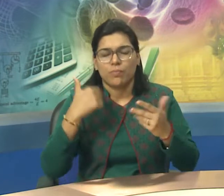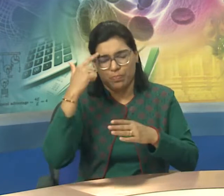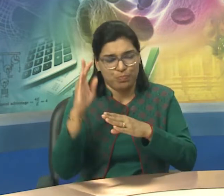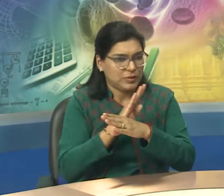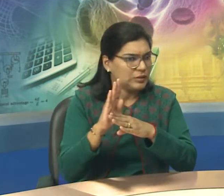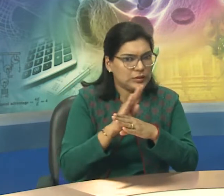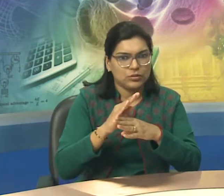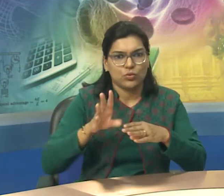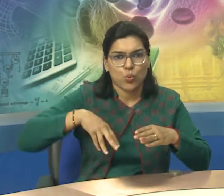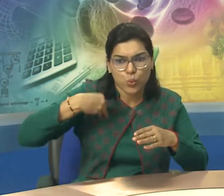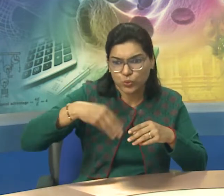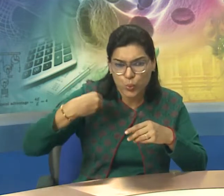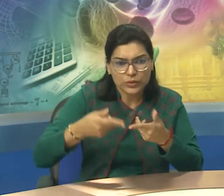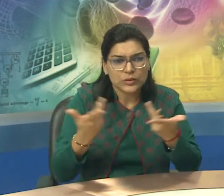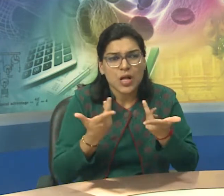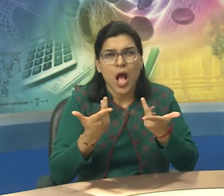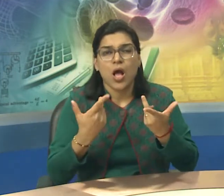powerful, flexible tools,